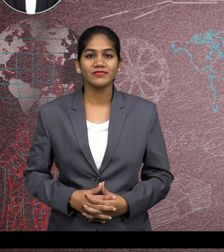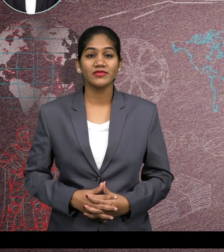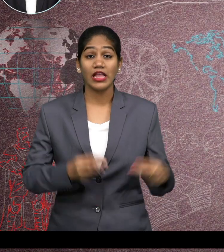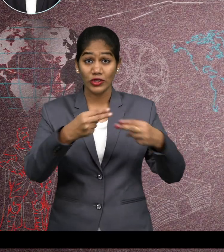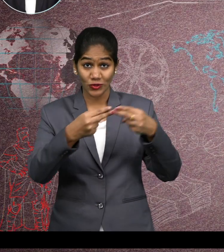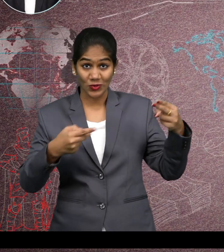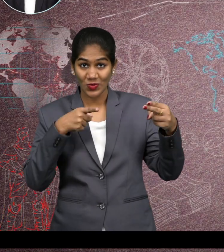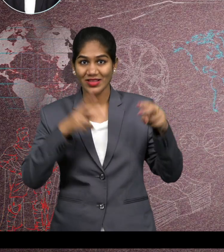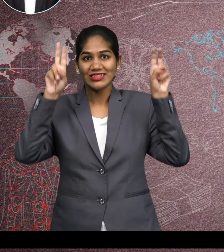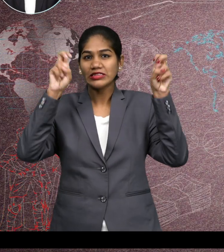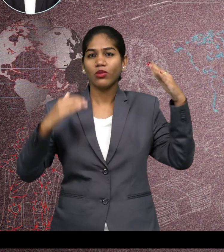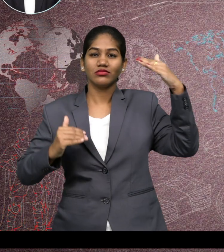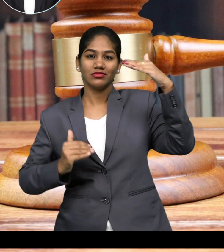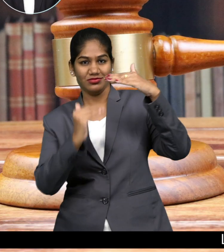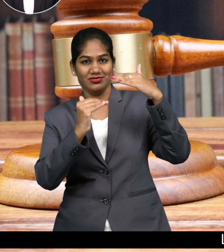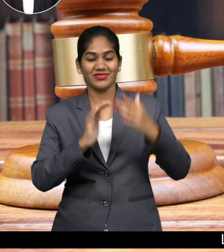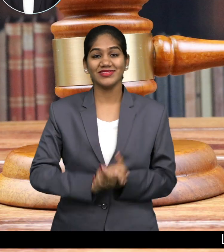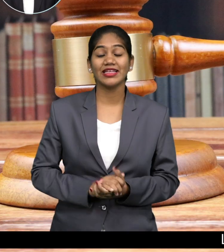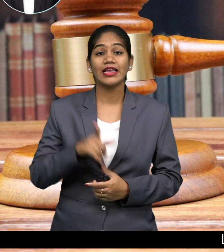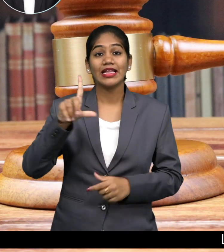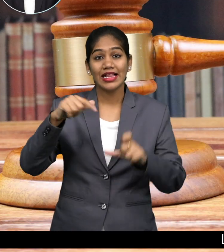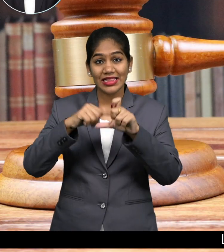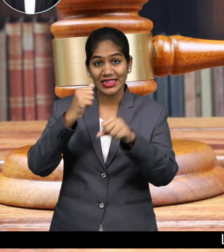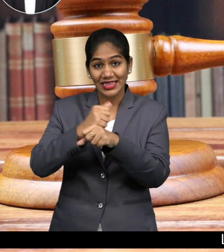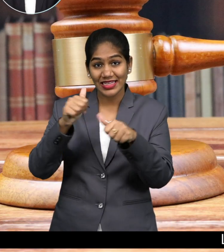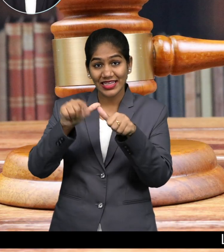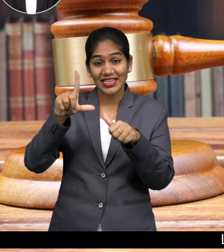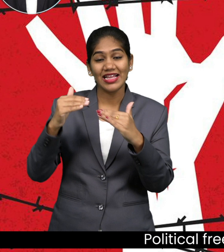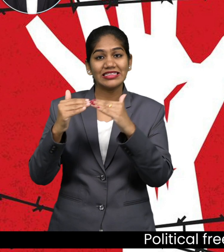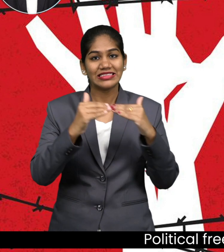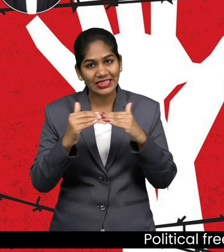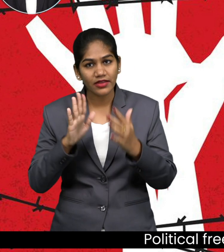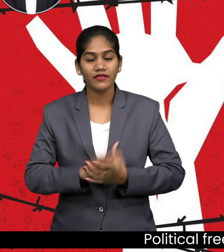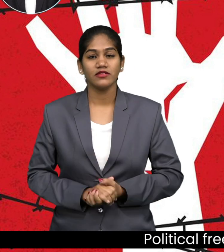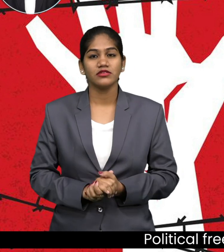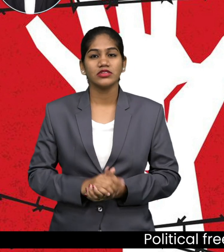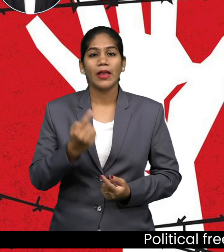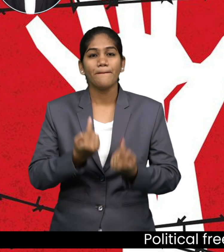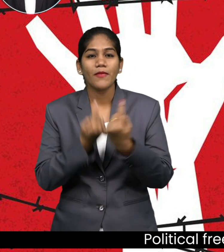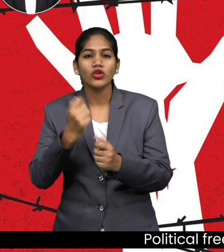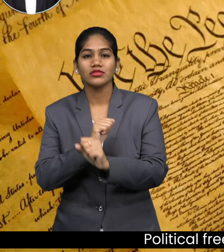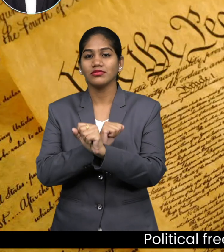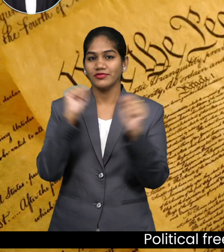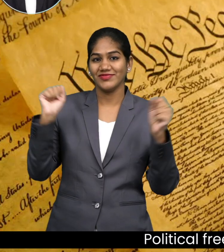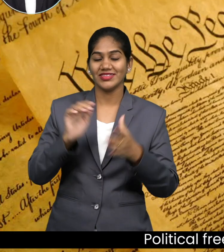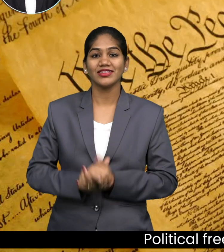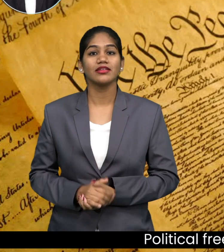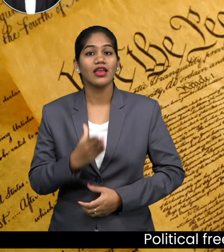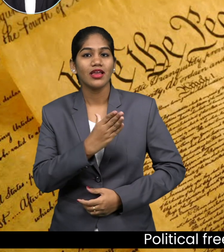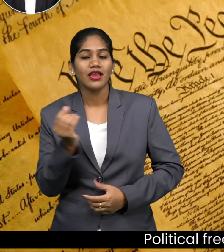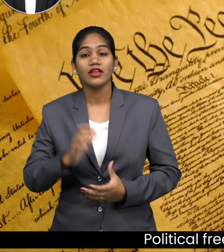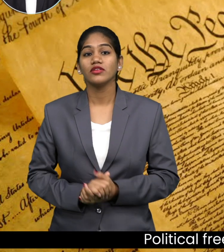Conclusion Legal equality, political freedom and